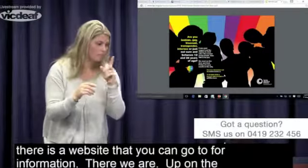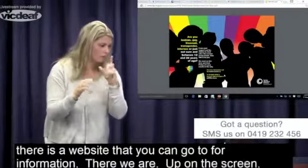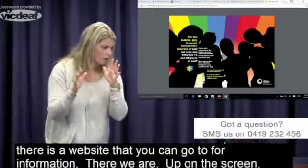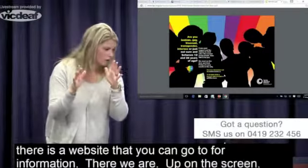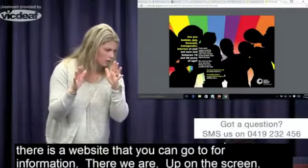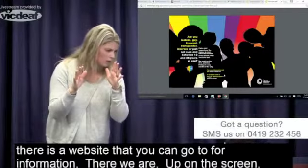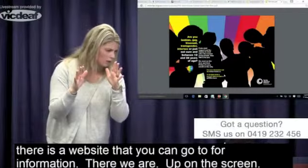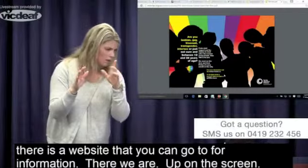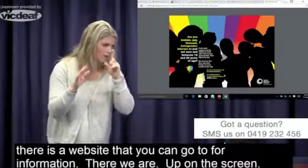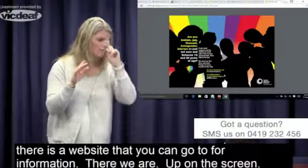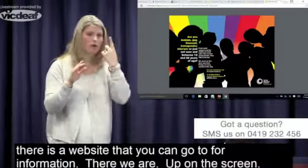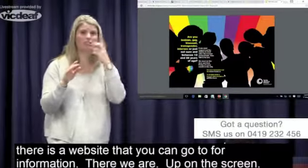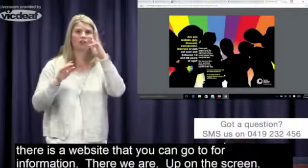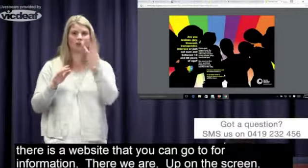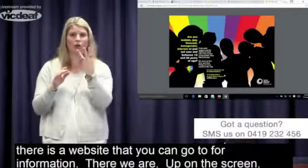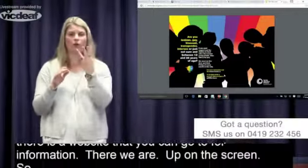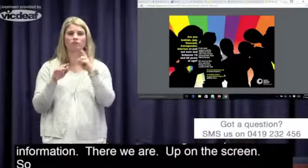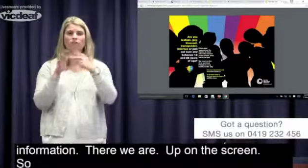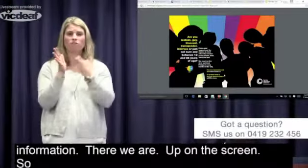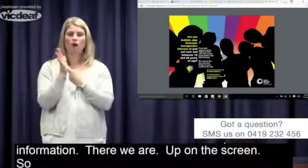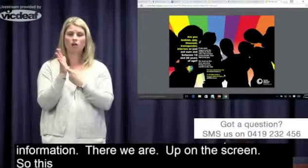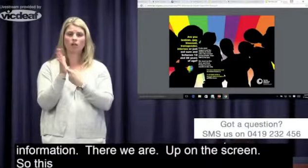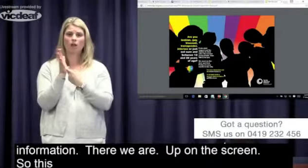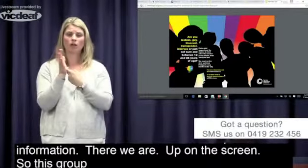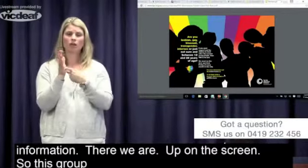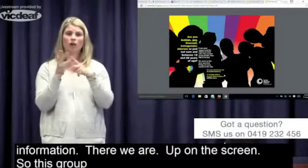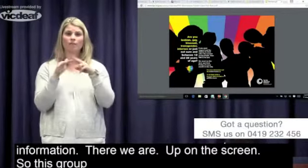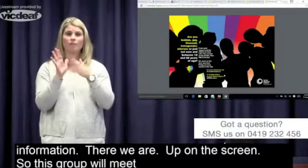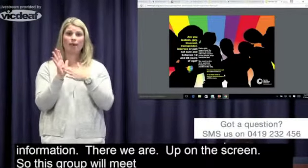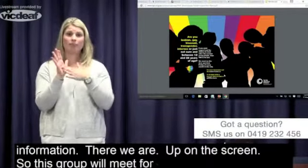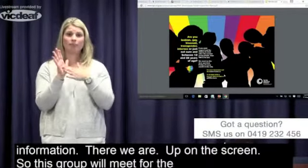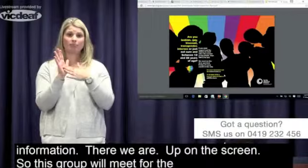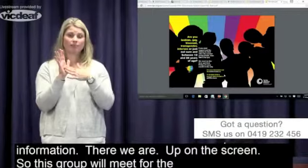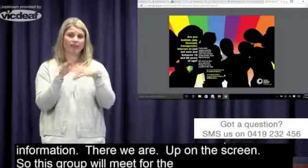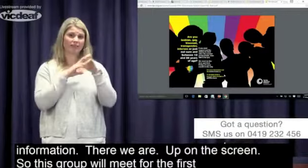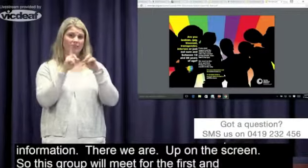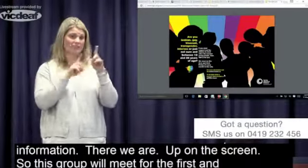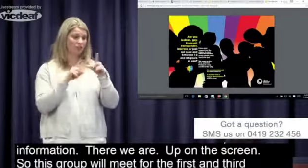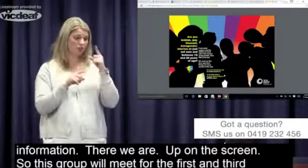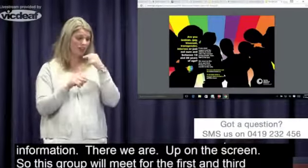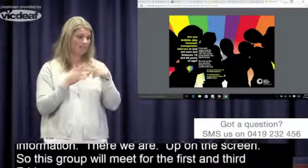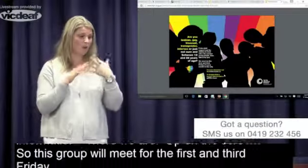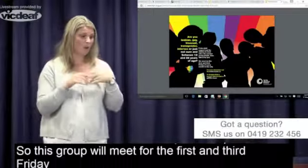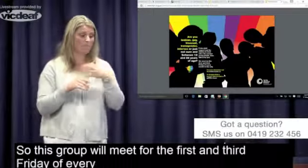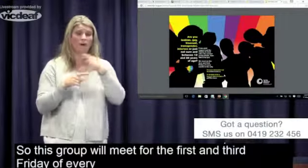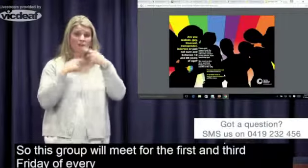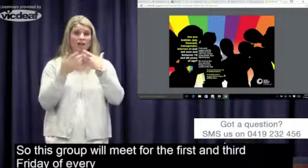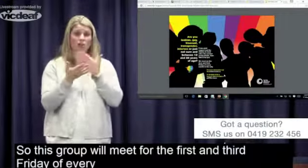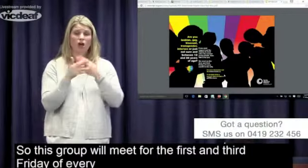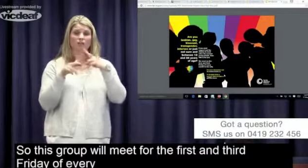So this group meet the first and third Friday of every month. And they meet in the